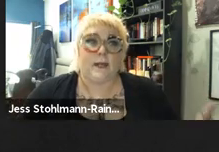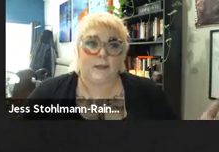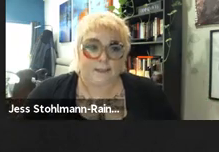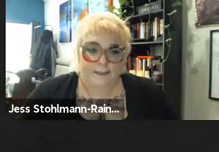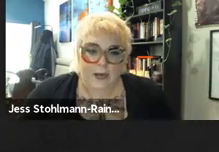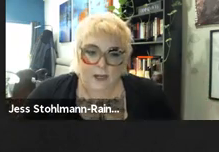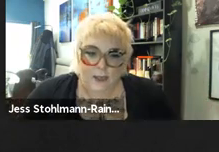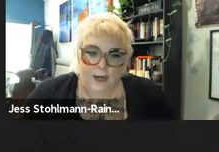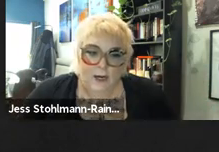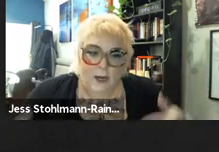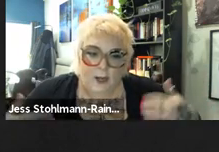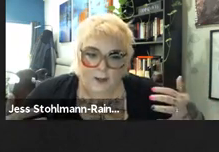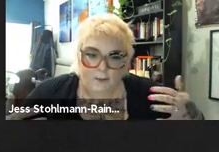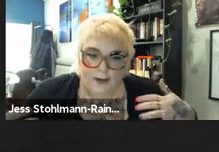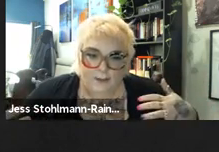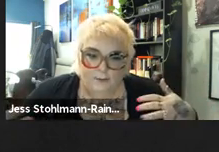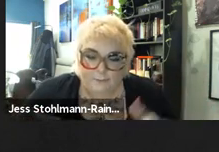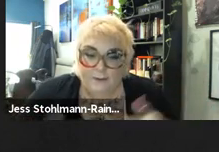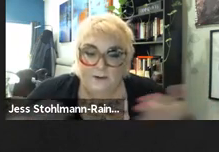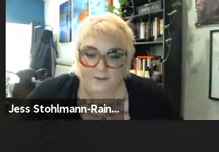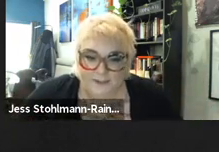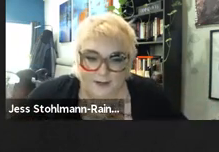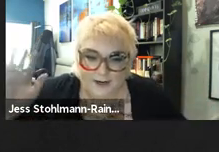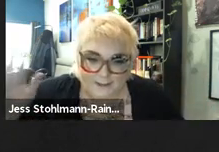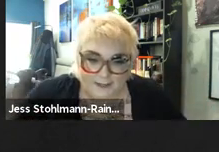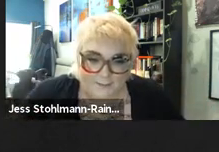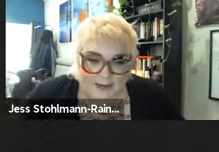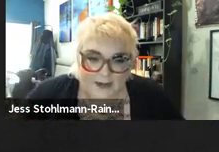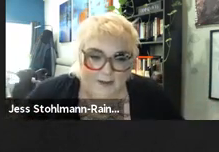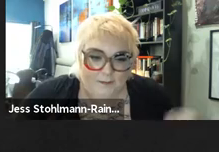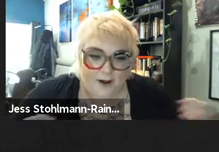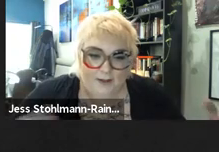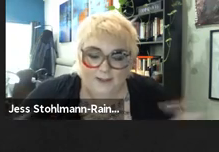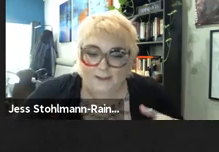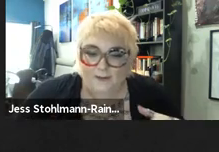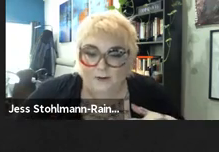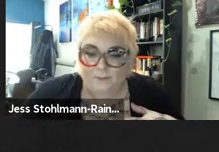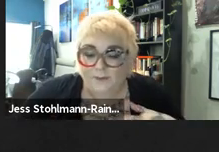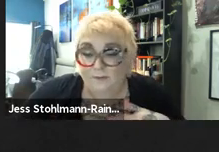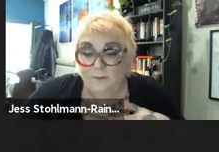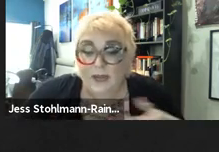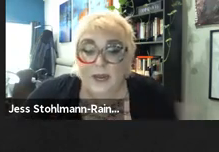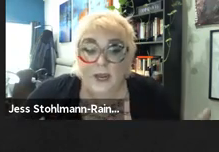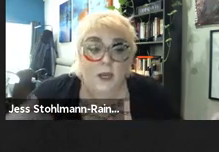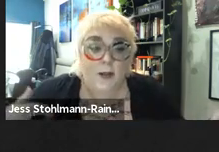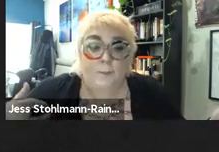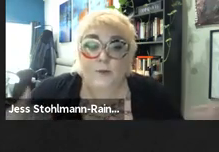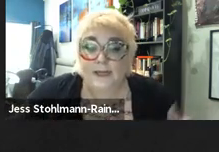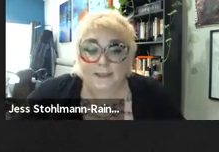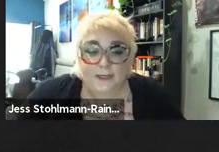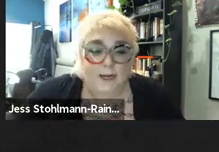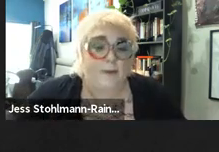an existing existing hotline um and we had people with loved experience like me uh on this group from the beginning